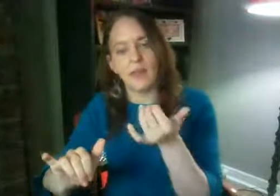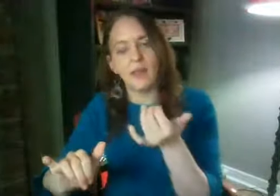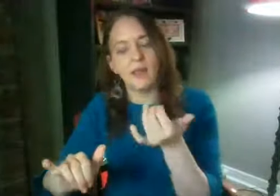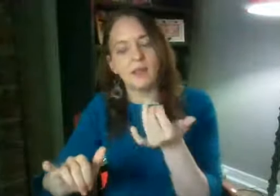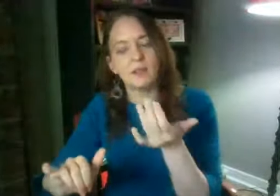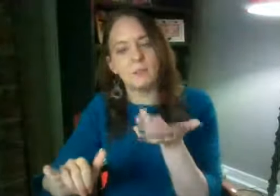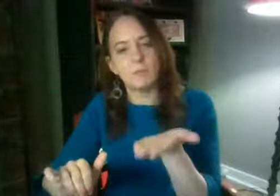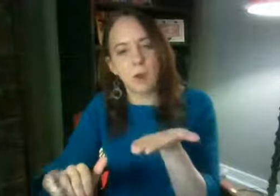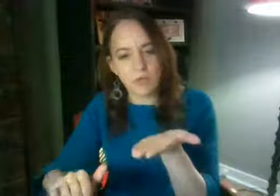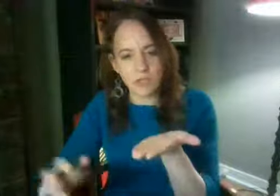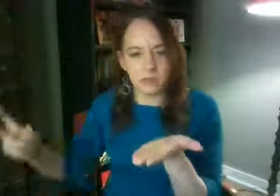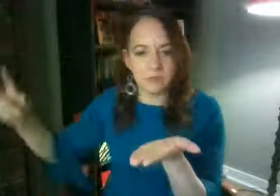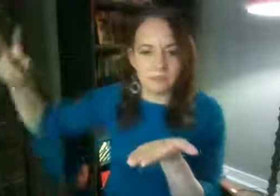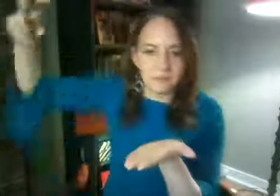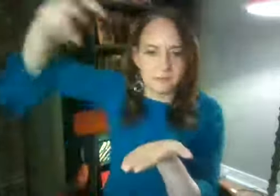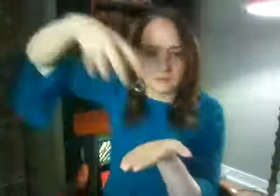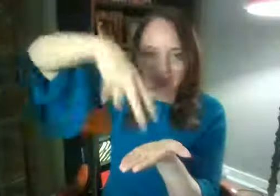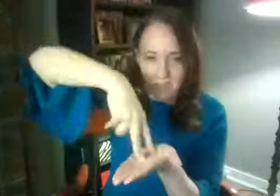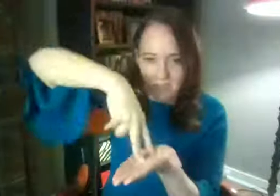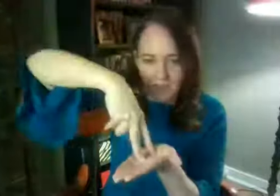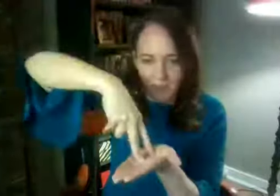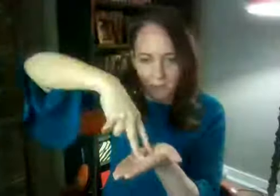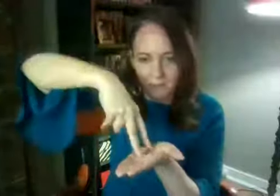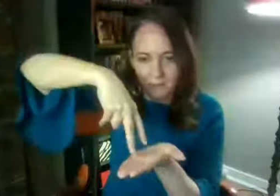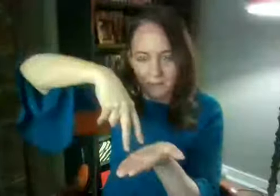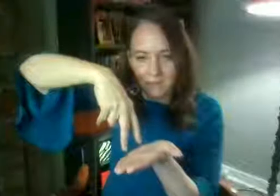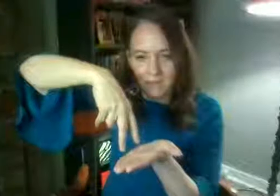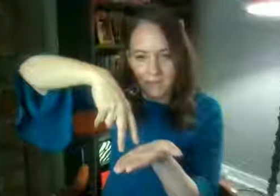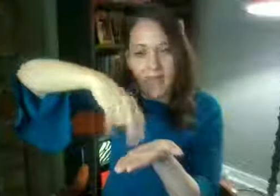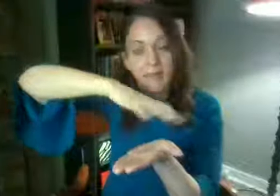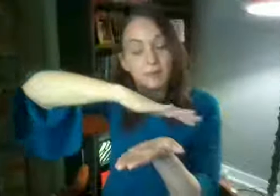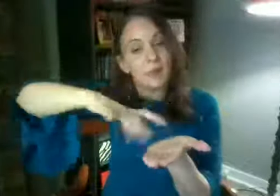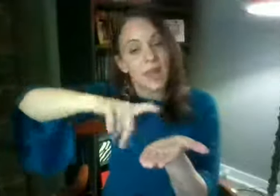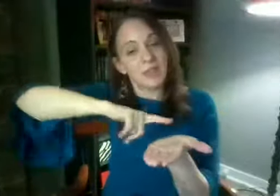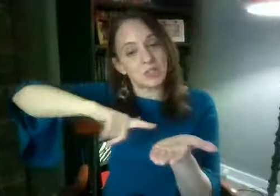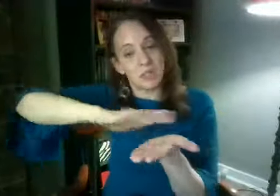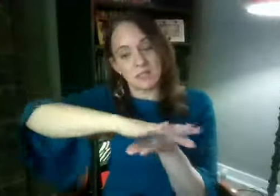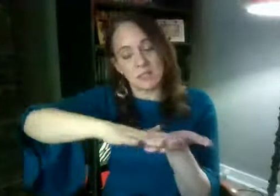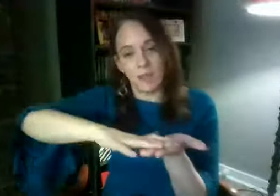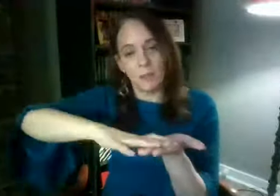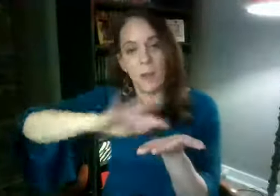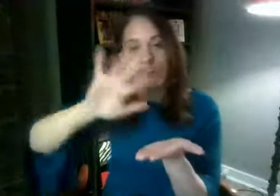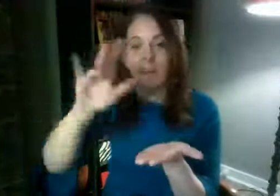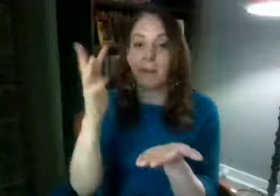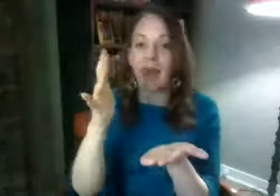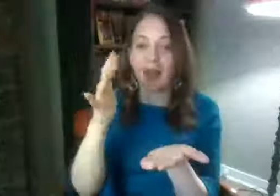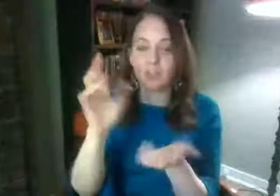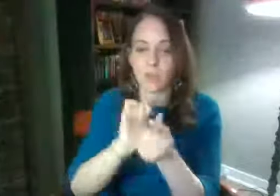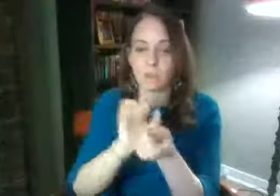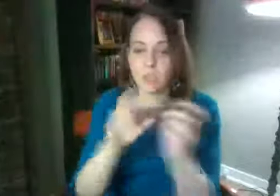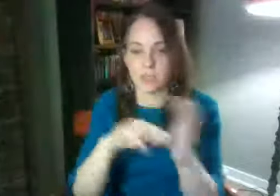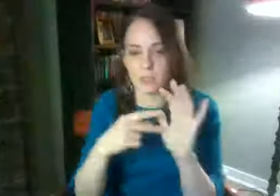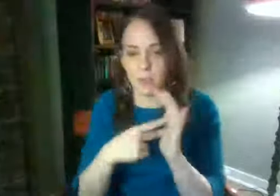My motion is the same. And the location is the same, but my hand shape changes the